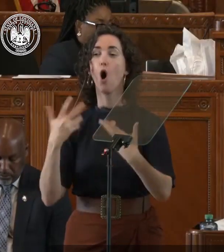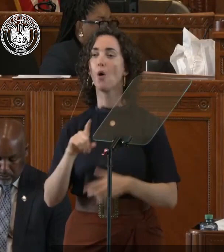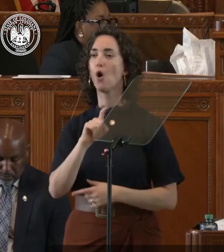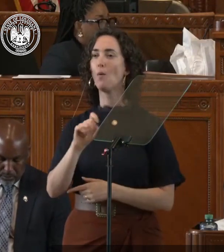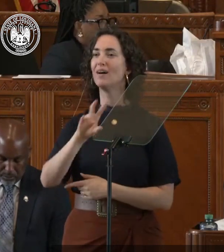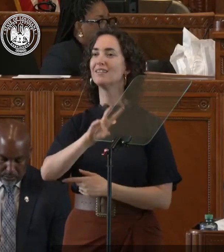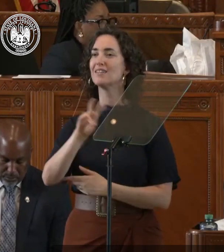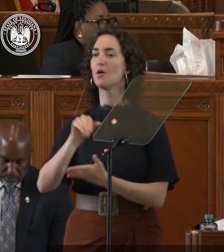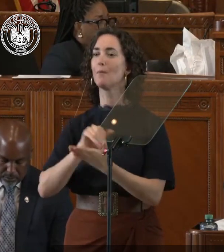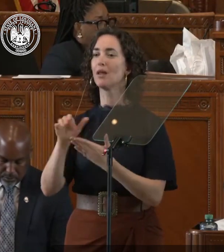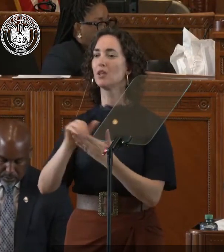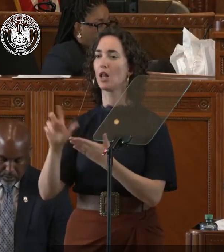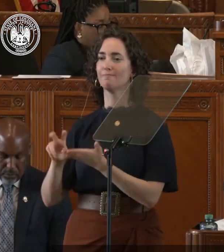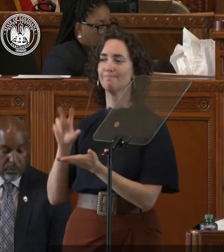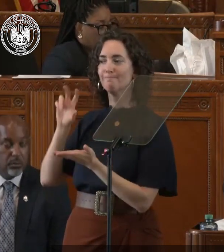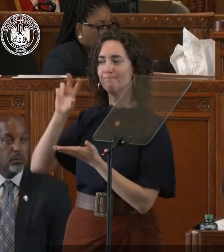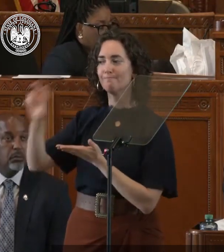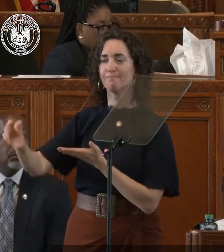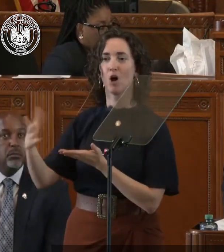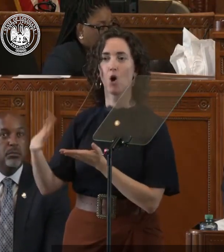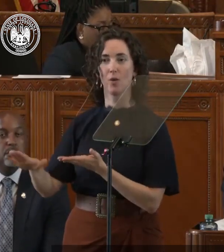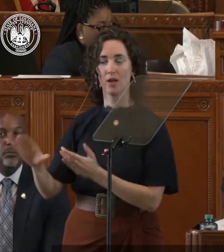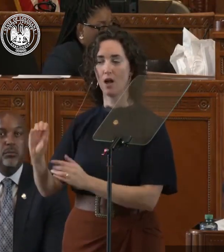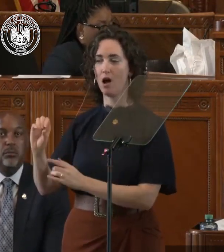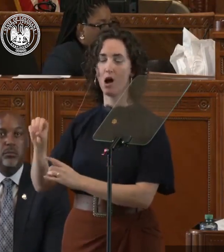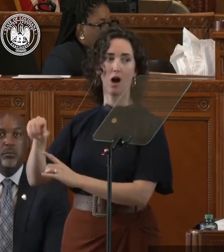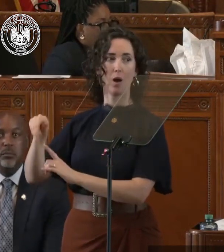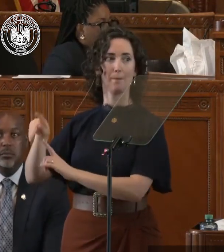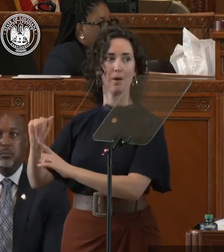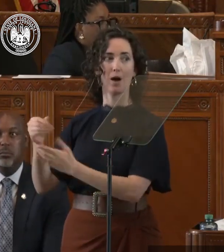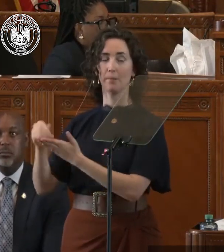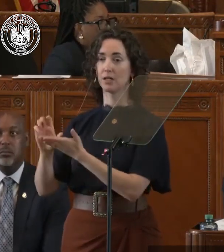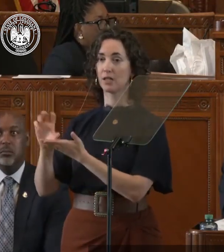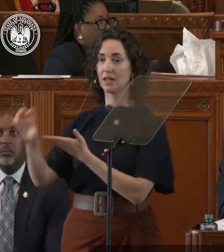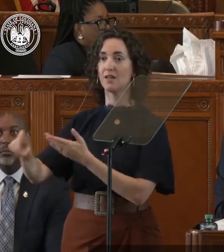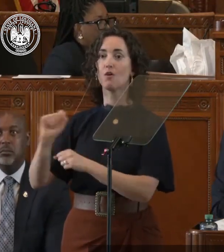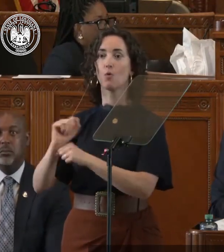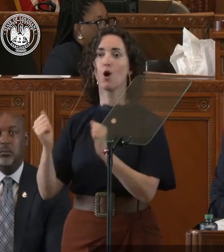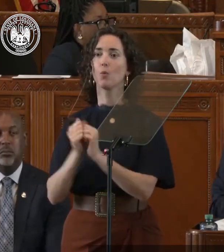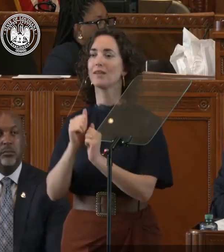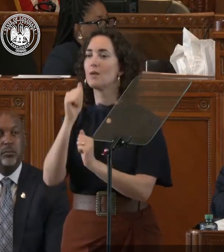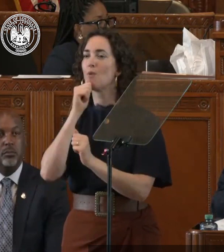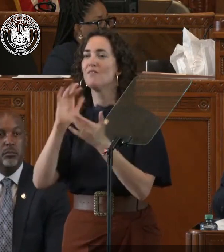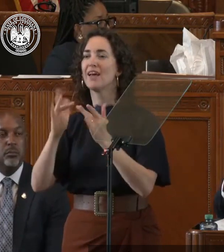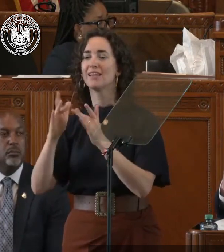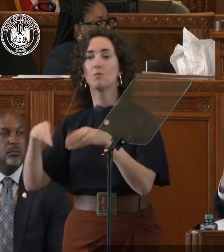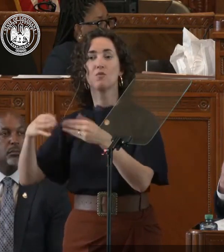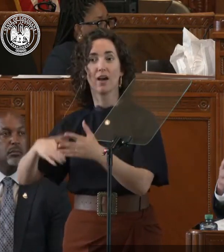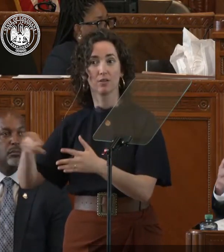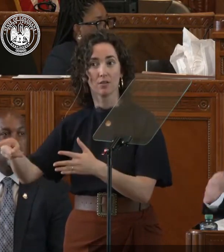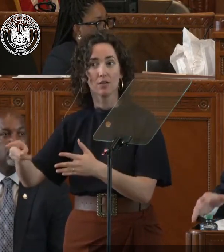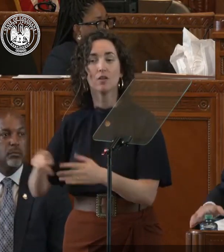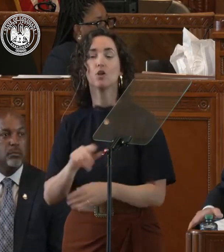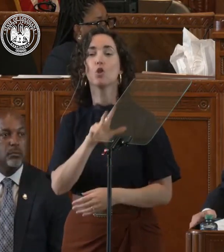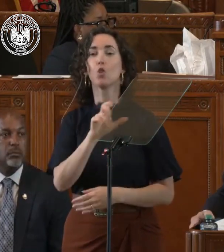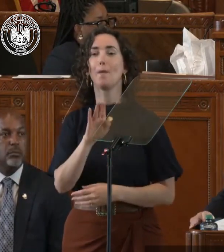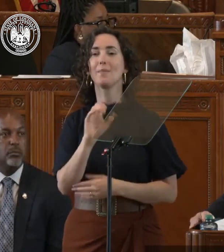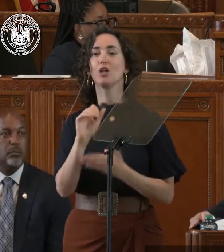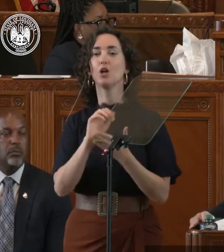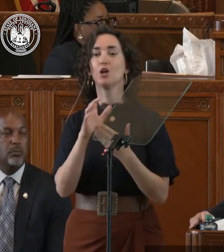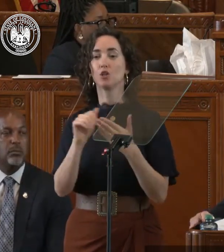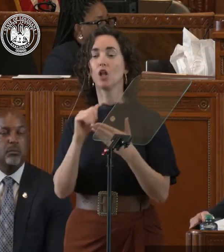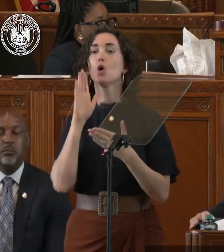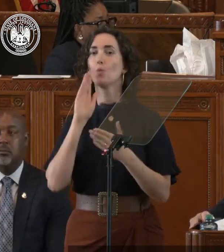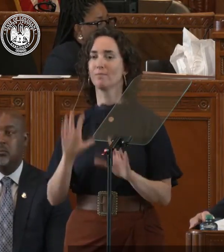$177 million of ARPA funding to work and partner with private internet providers to invest more than $300 million